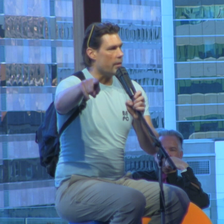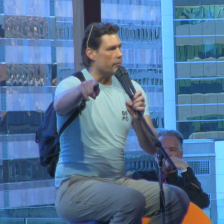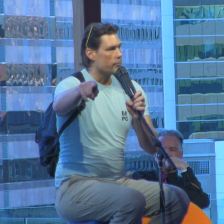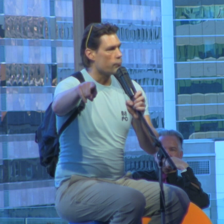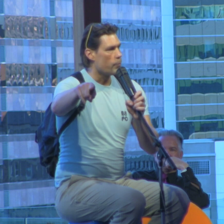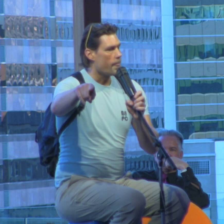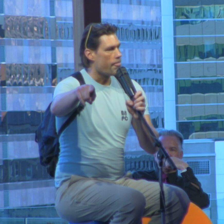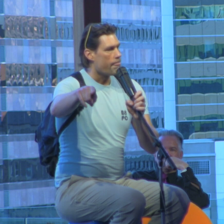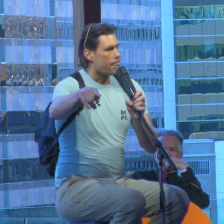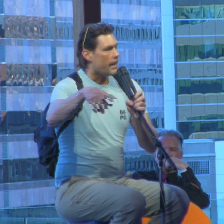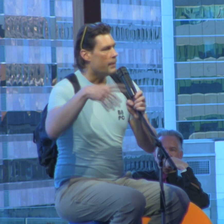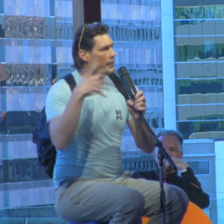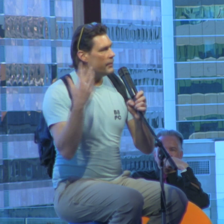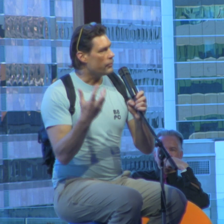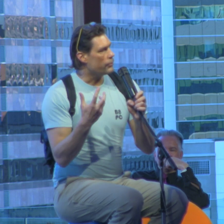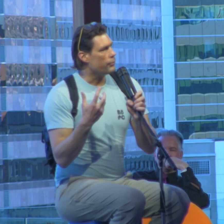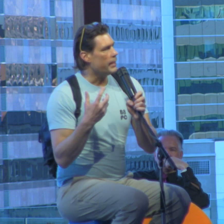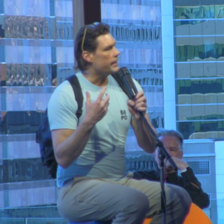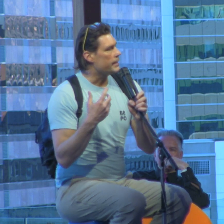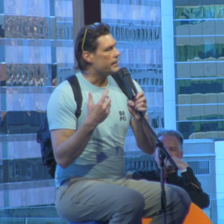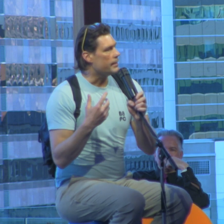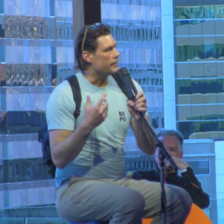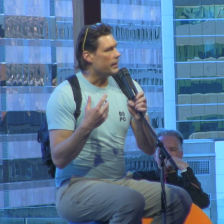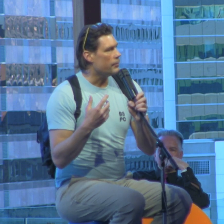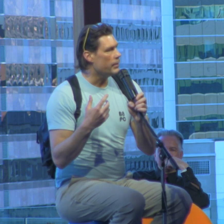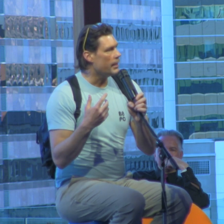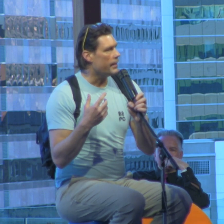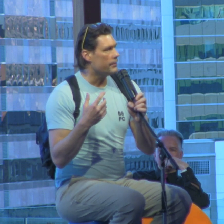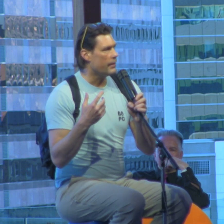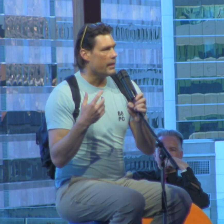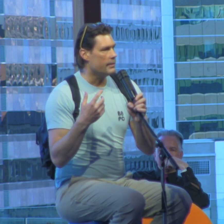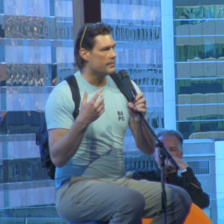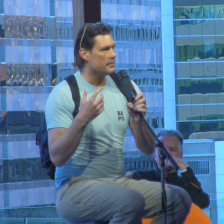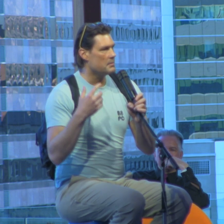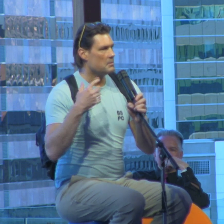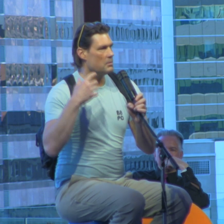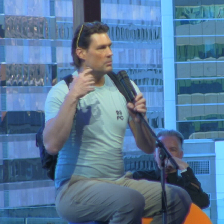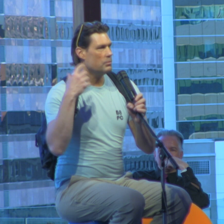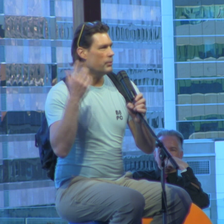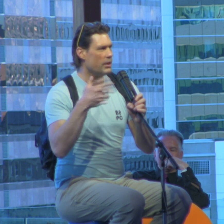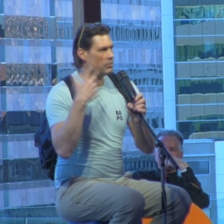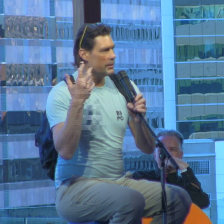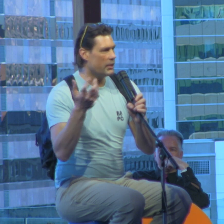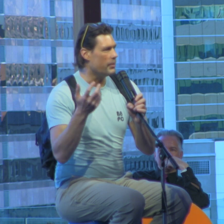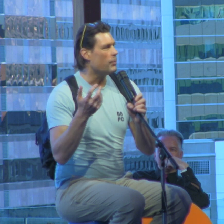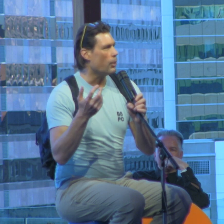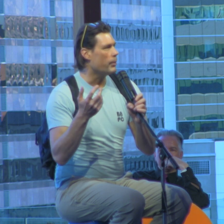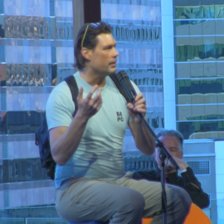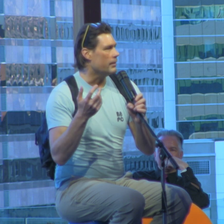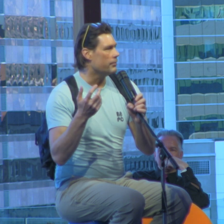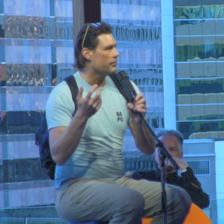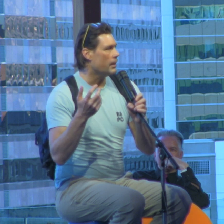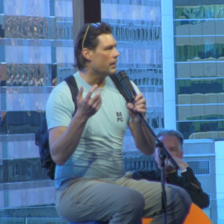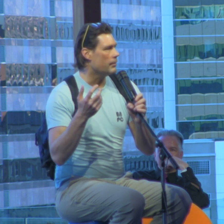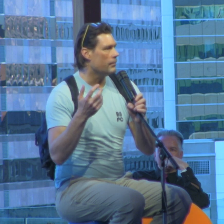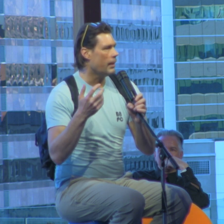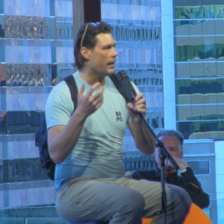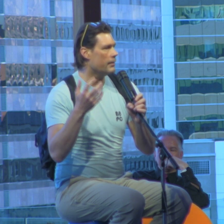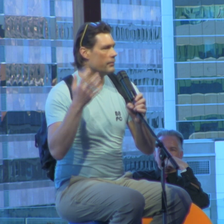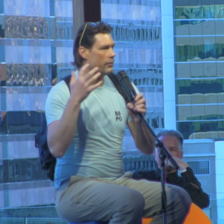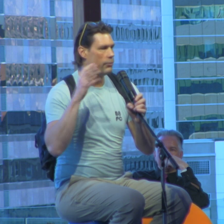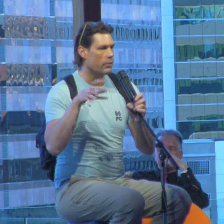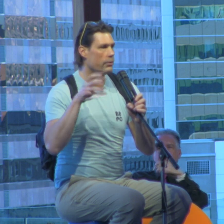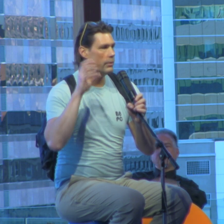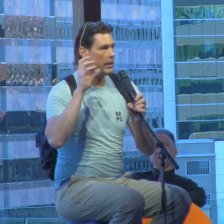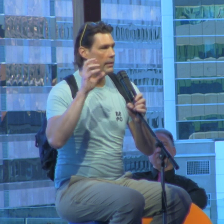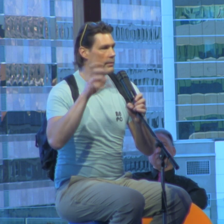over there?" And my Peace Corps training kicked in, and I realized that we don't really tell people where we live.